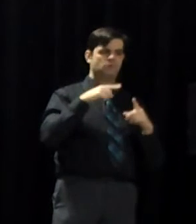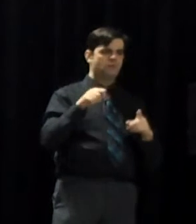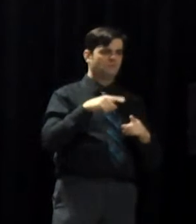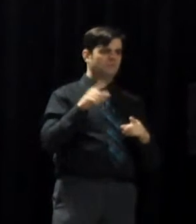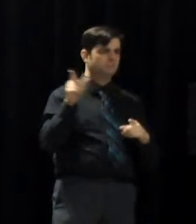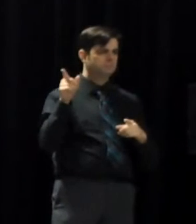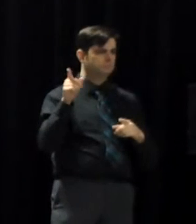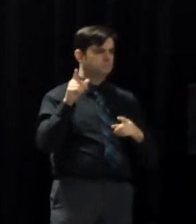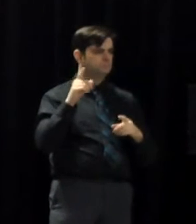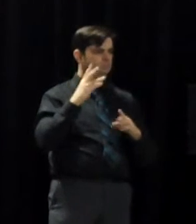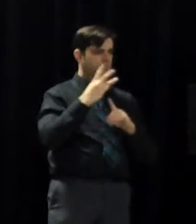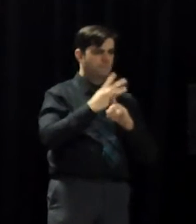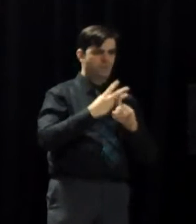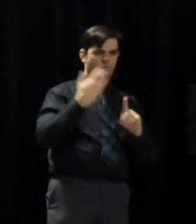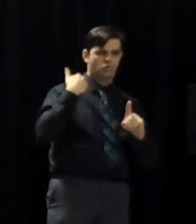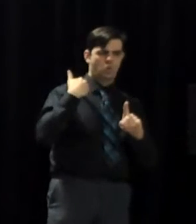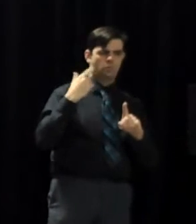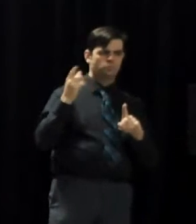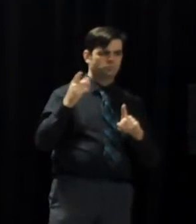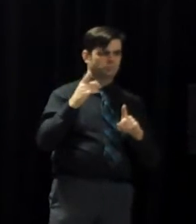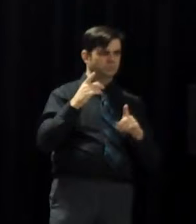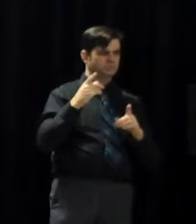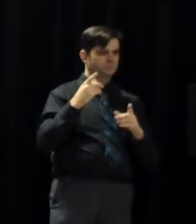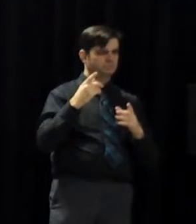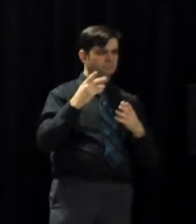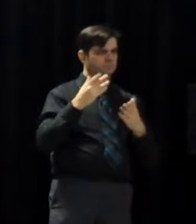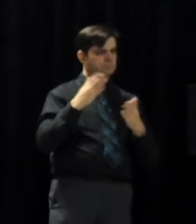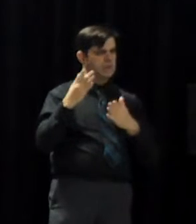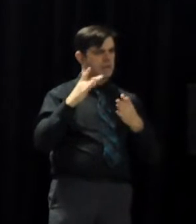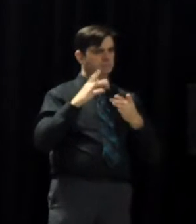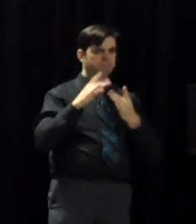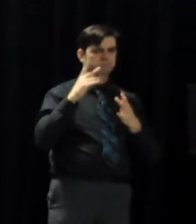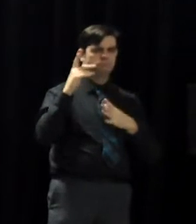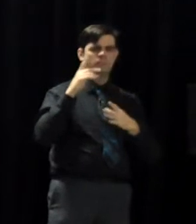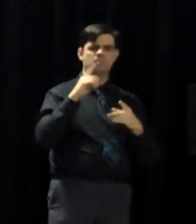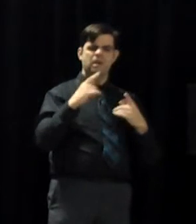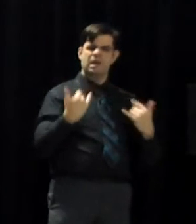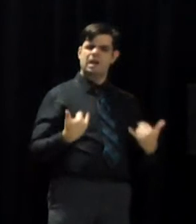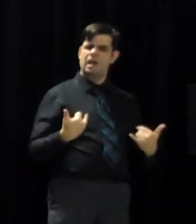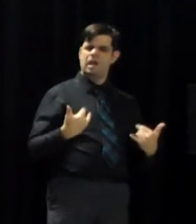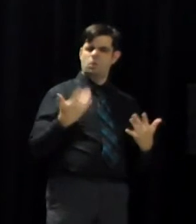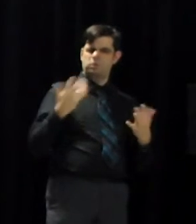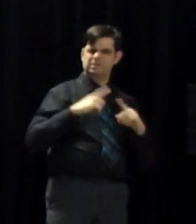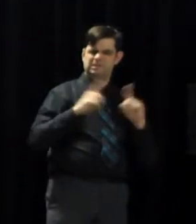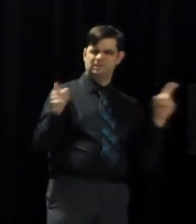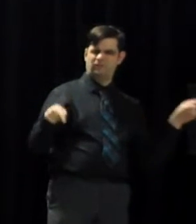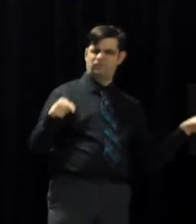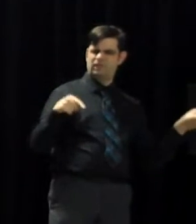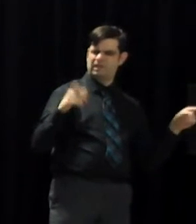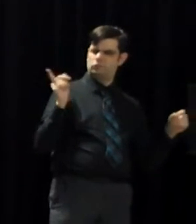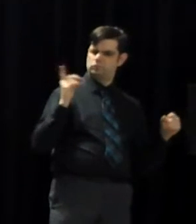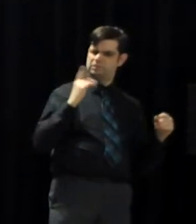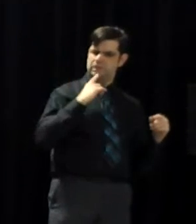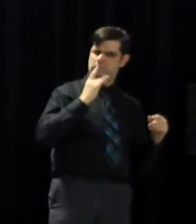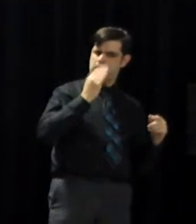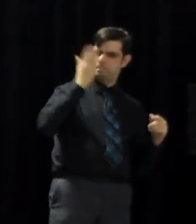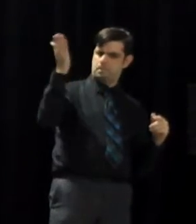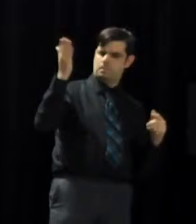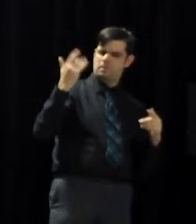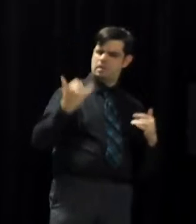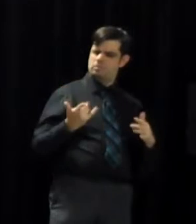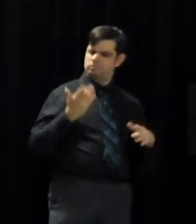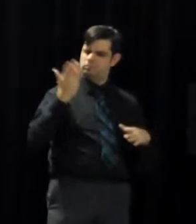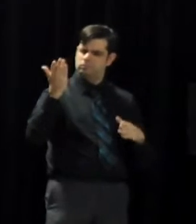can you kind of explain what's different this time? You know, what's kind of been happening from then? Yeah, we never got word back on those plans. One of the plans